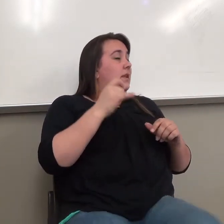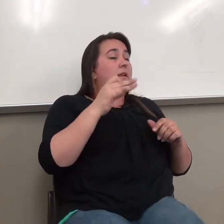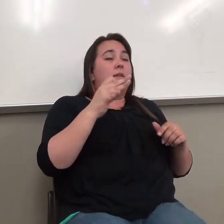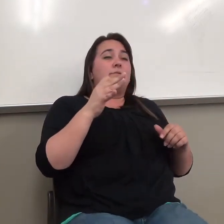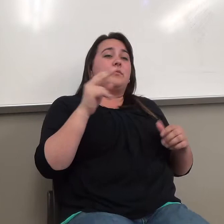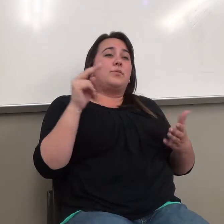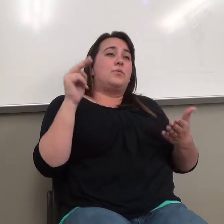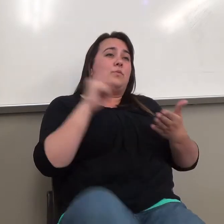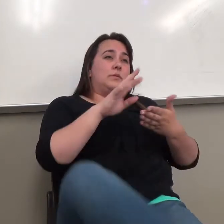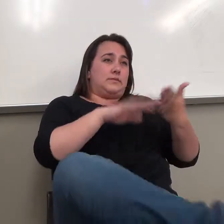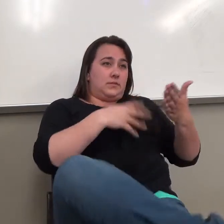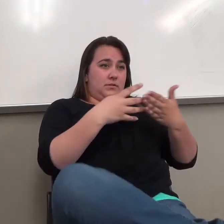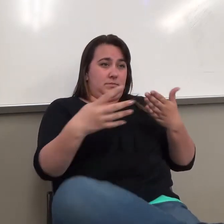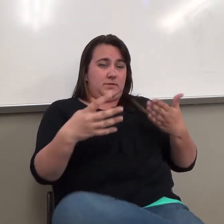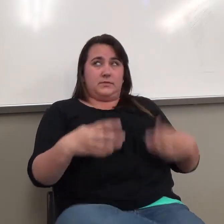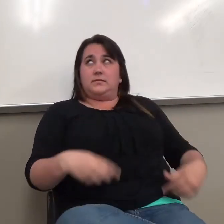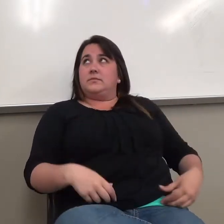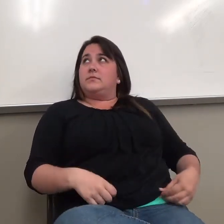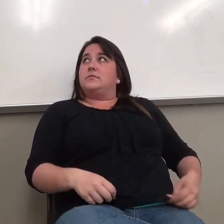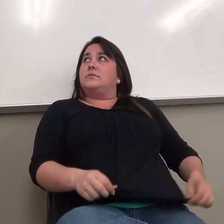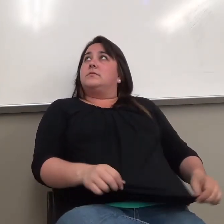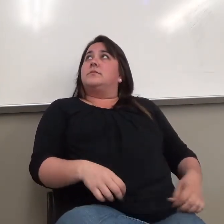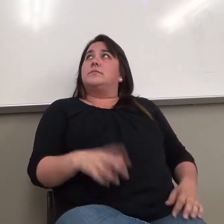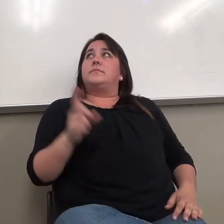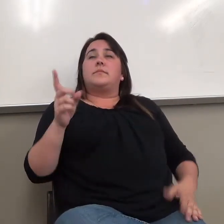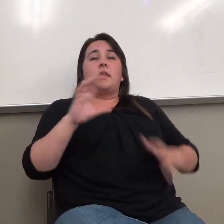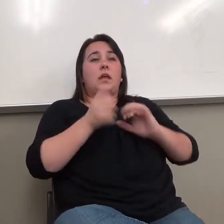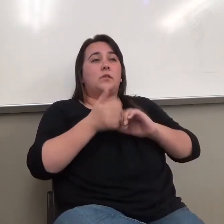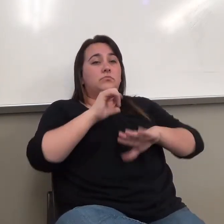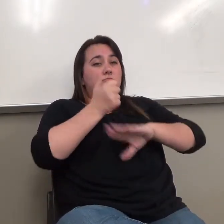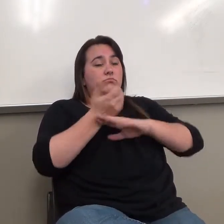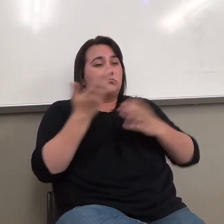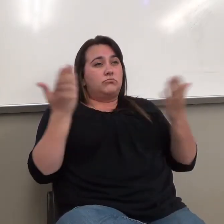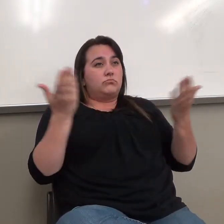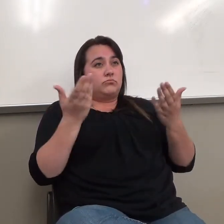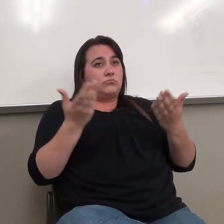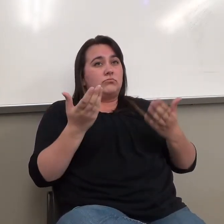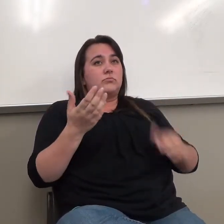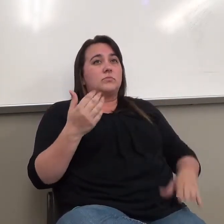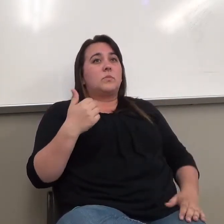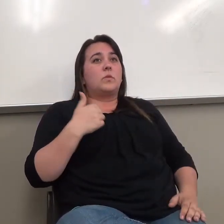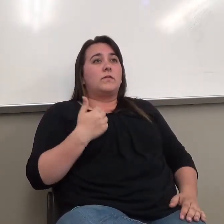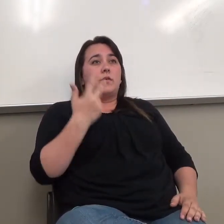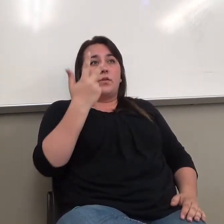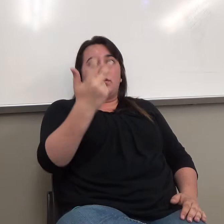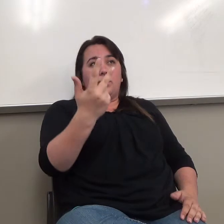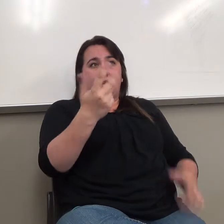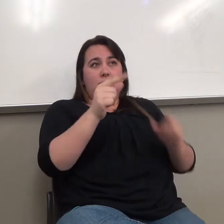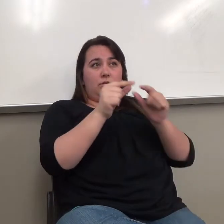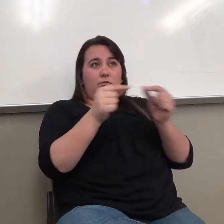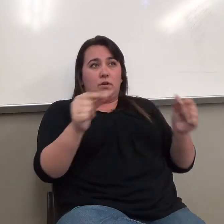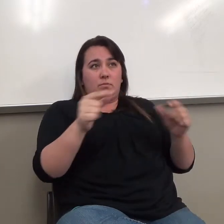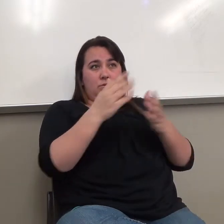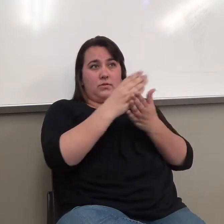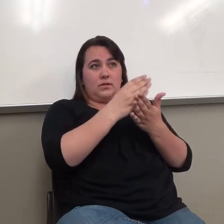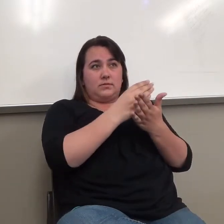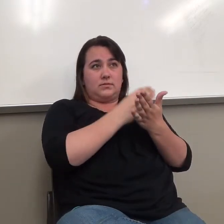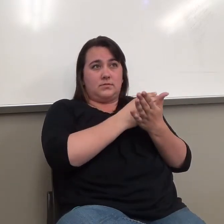the syllabus at all, the way I do this is we have 3 grammar lessons. So what are the grammar lessons we've had